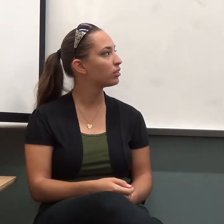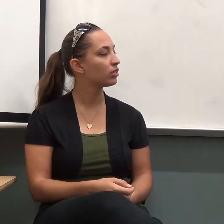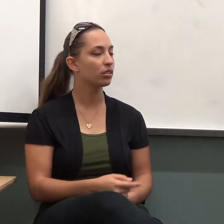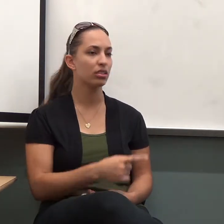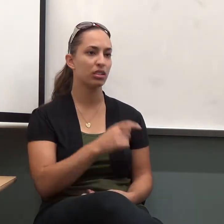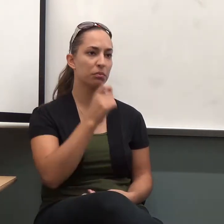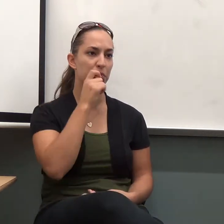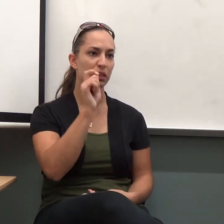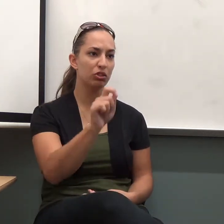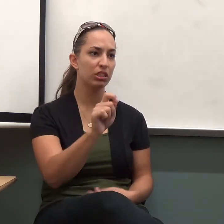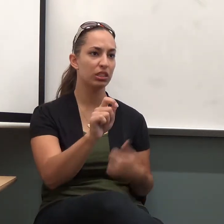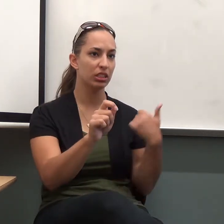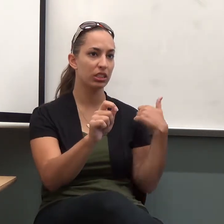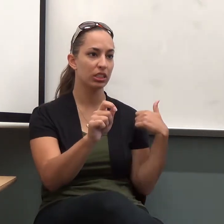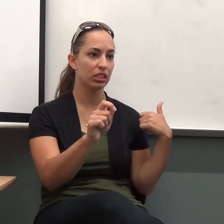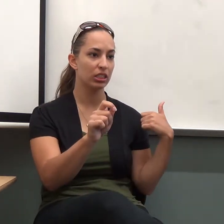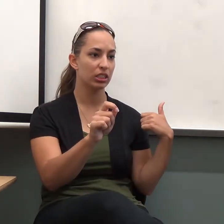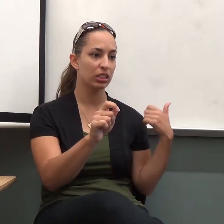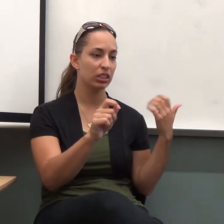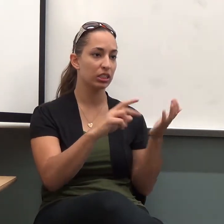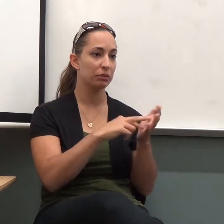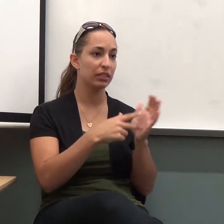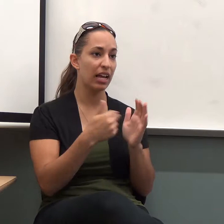period. So that means I've got two sentences.